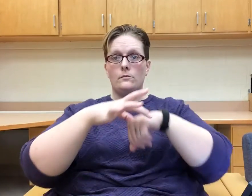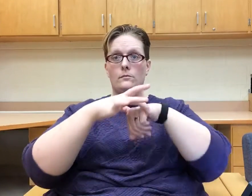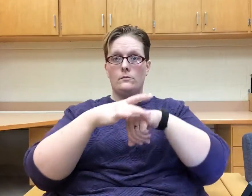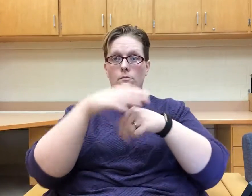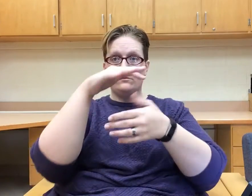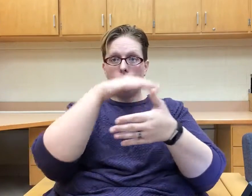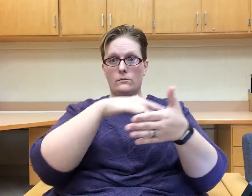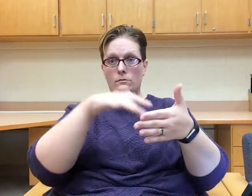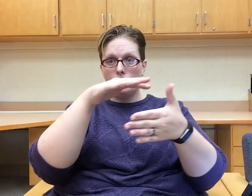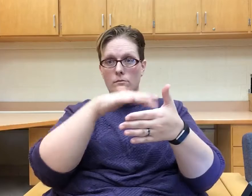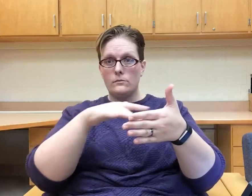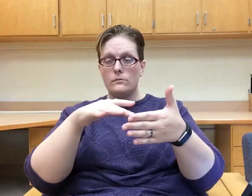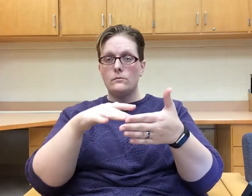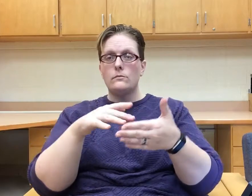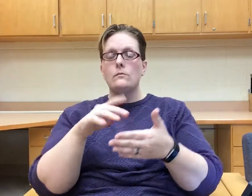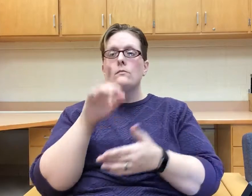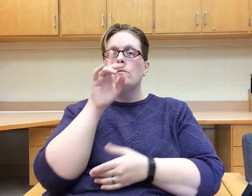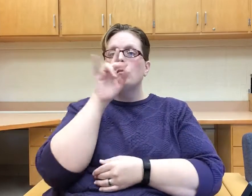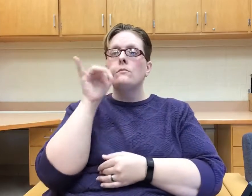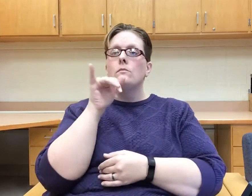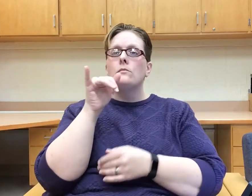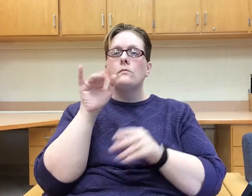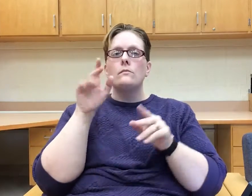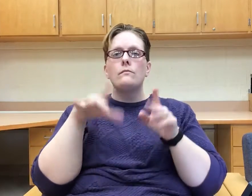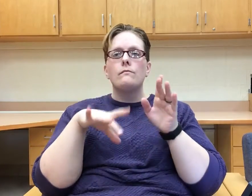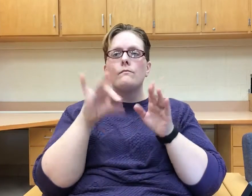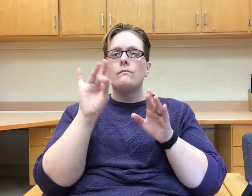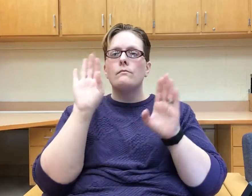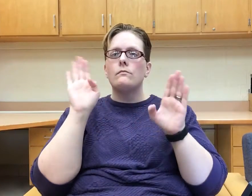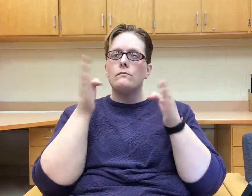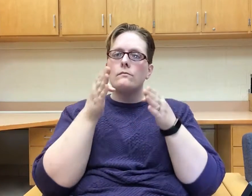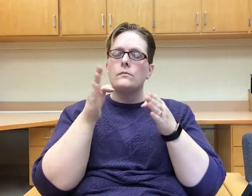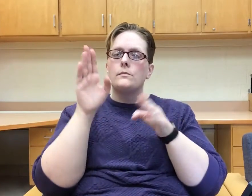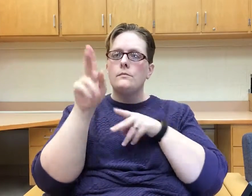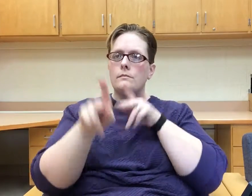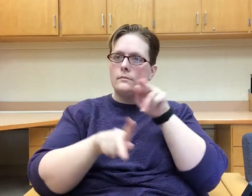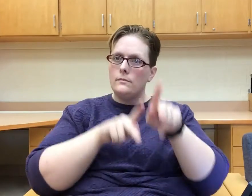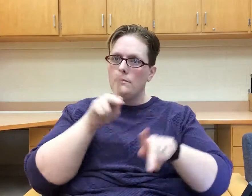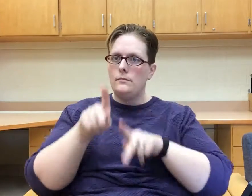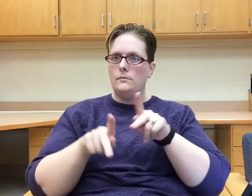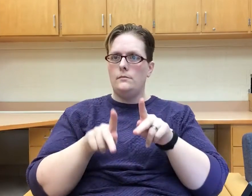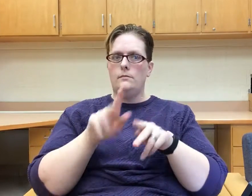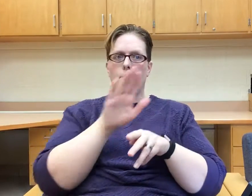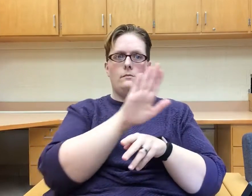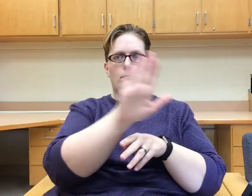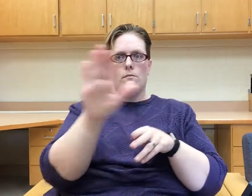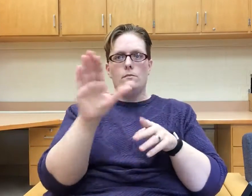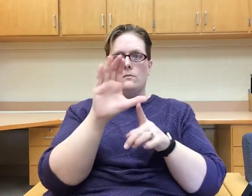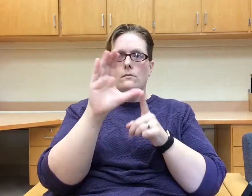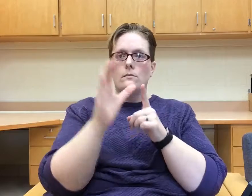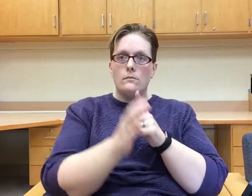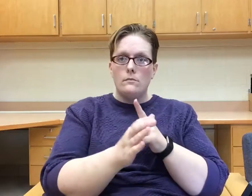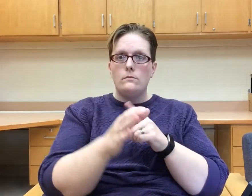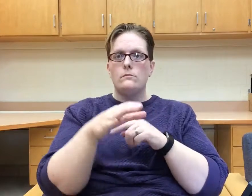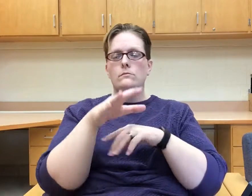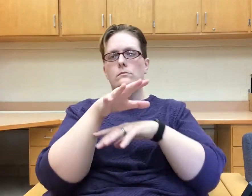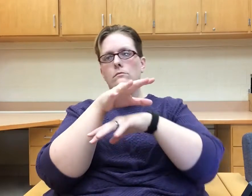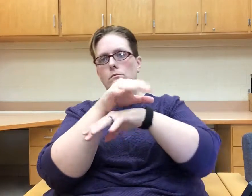Human geography is the study of people. It focuses on learning about them, their